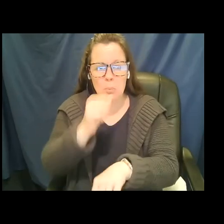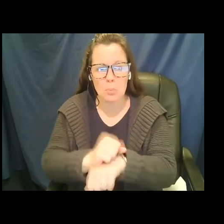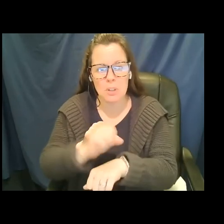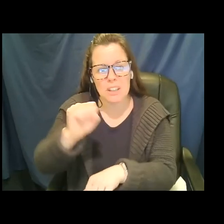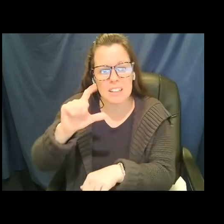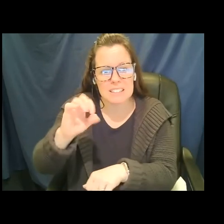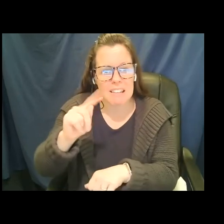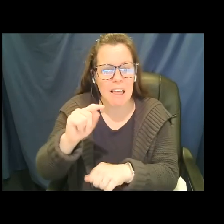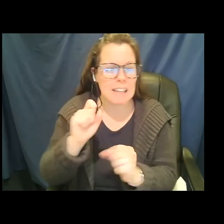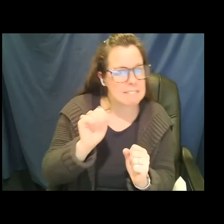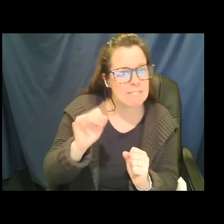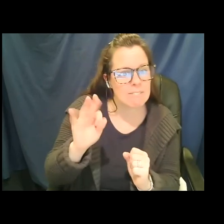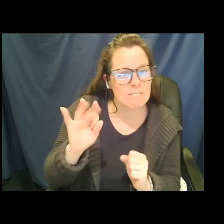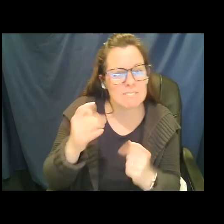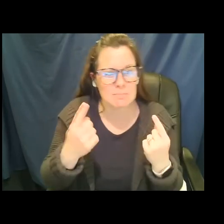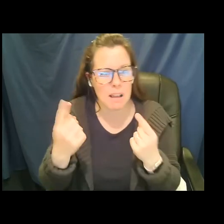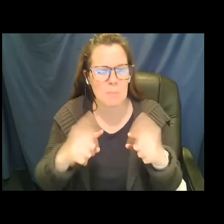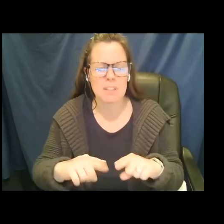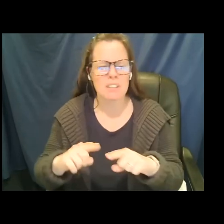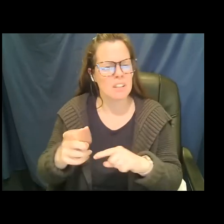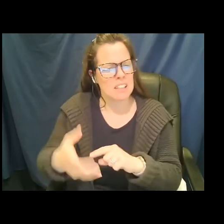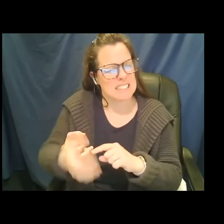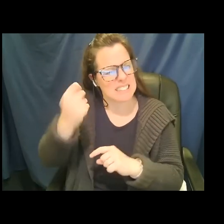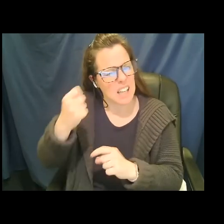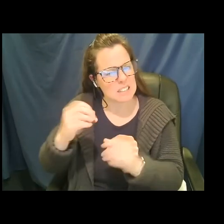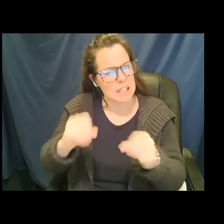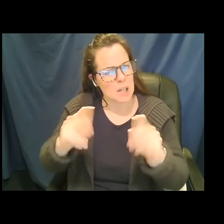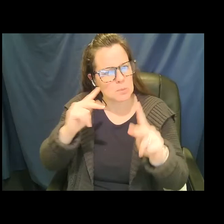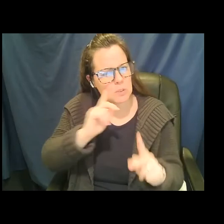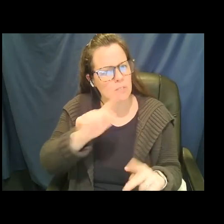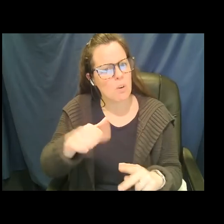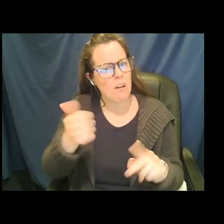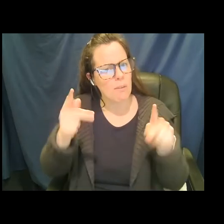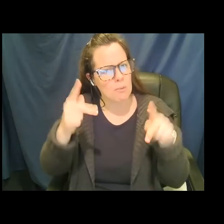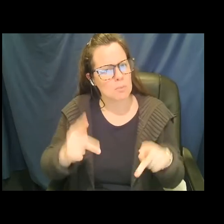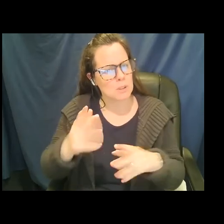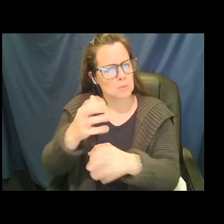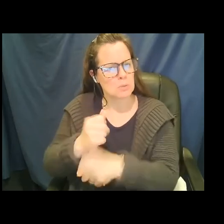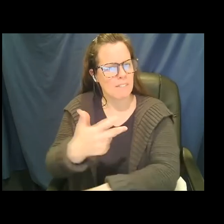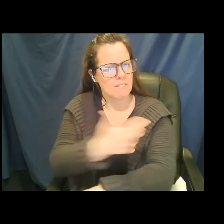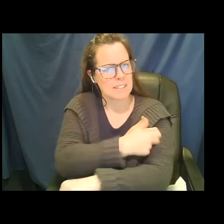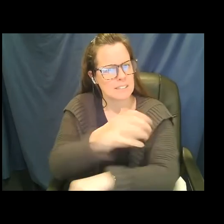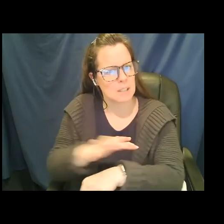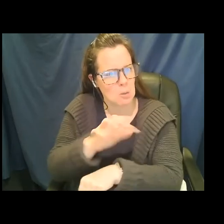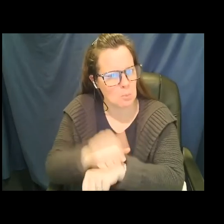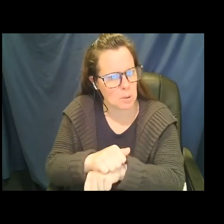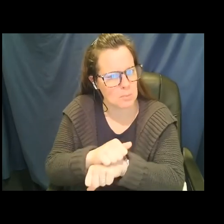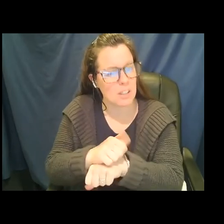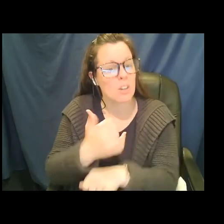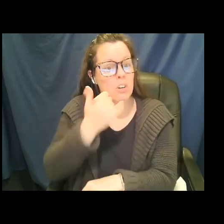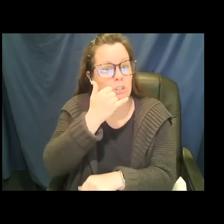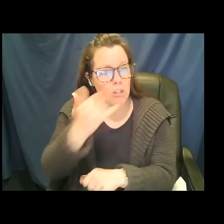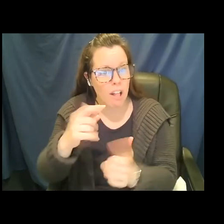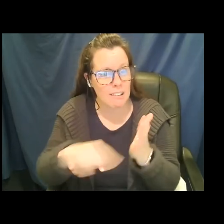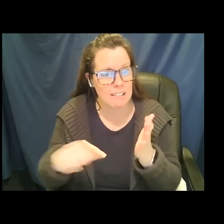case, takes away an opportunity for another person to get a vaccination spot. Calling and canceling your